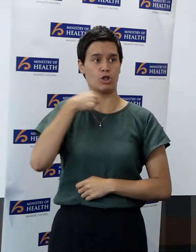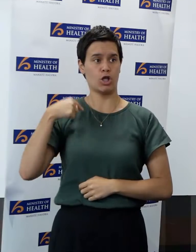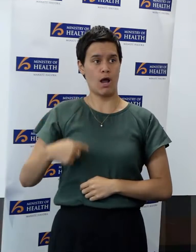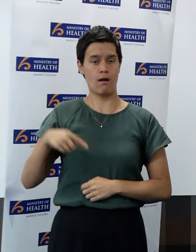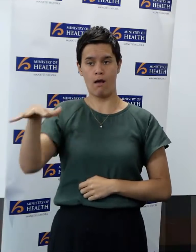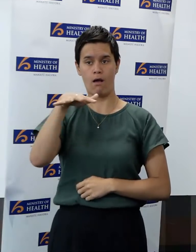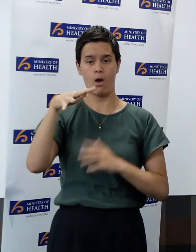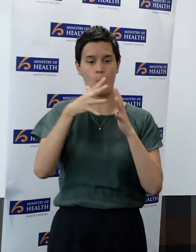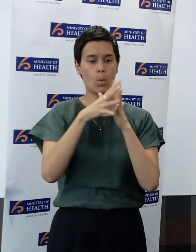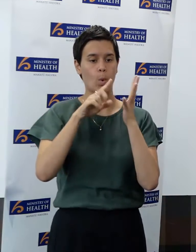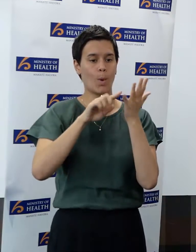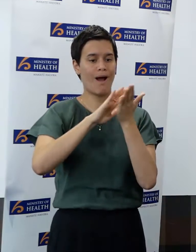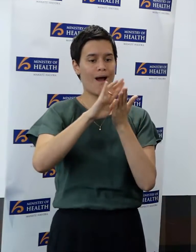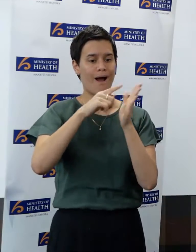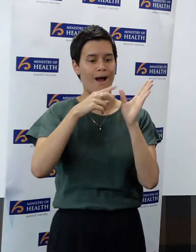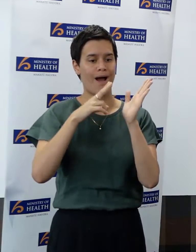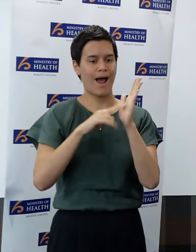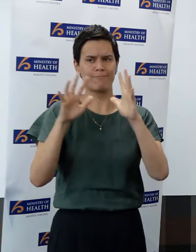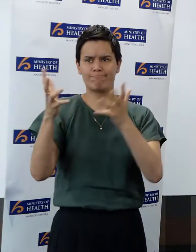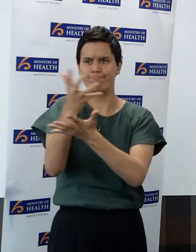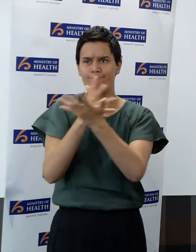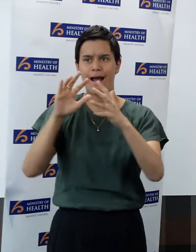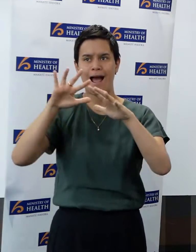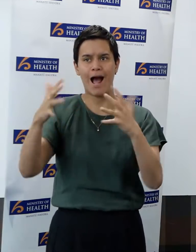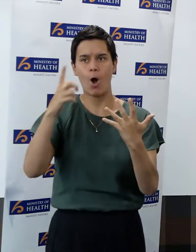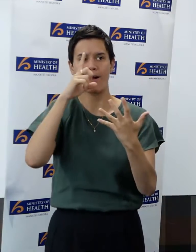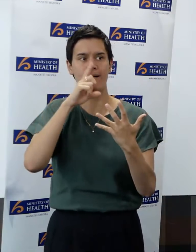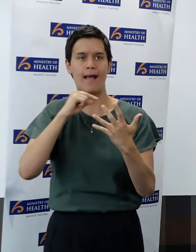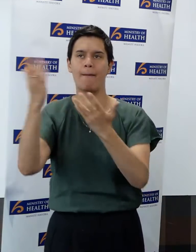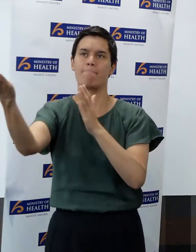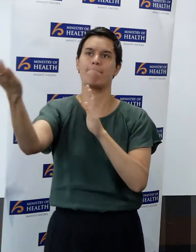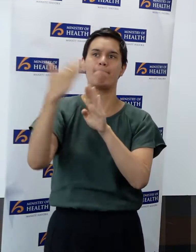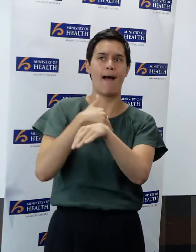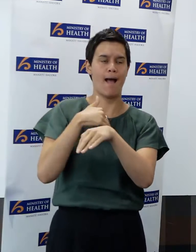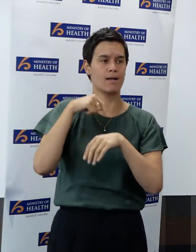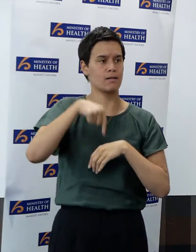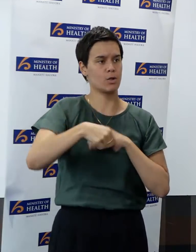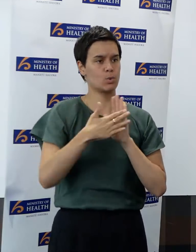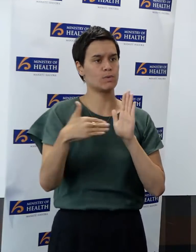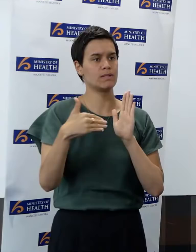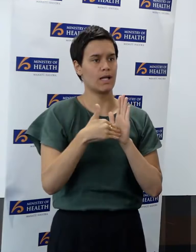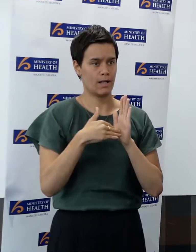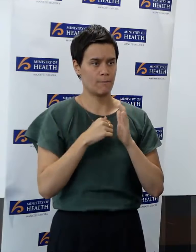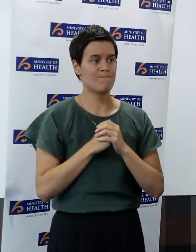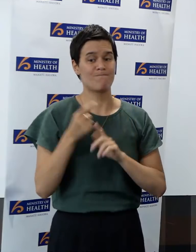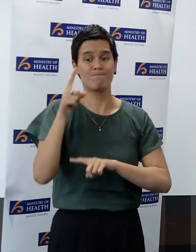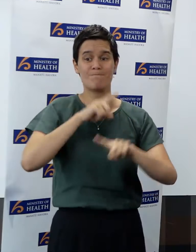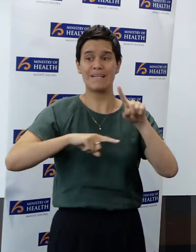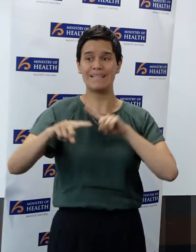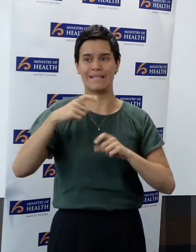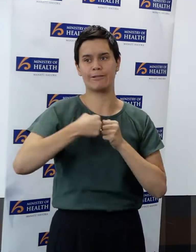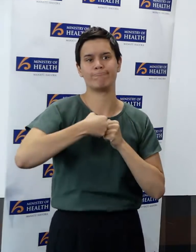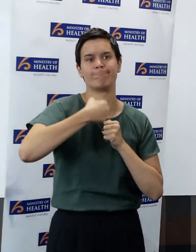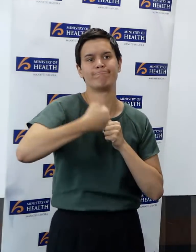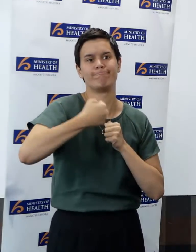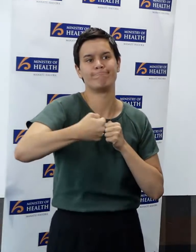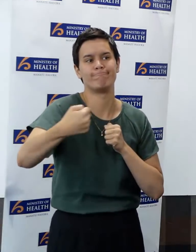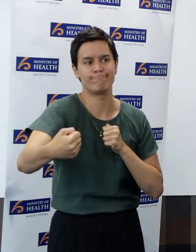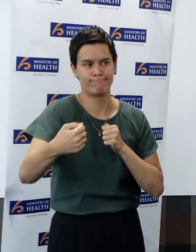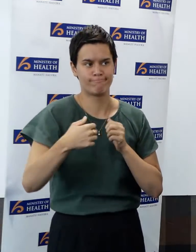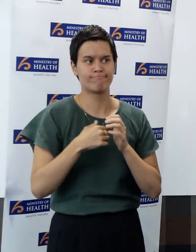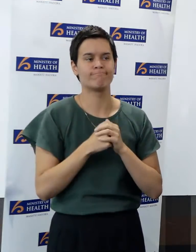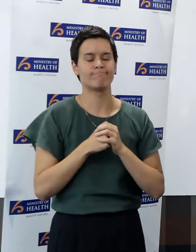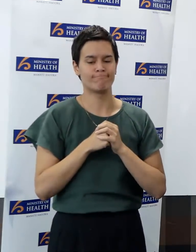and we are just convening today to have a good look at our efforts, and the meeting went on for somewhat longer than we